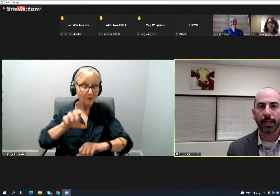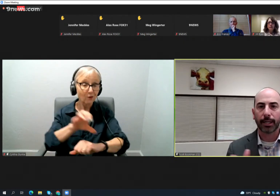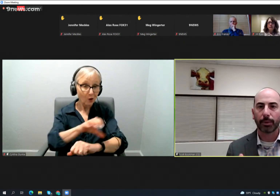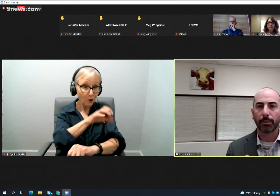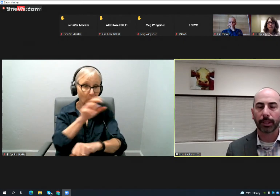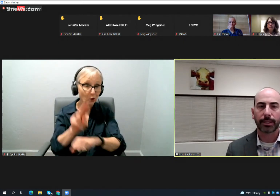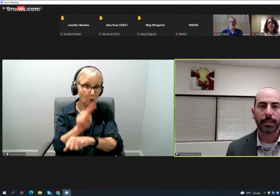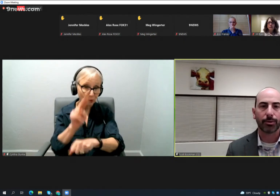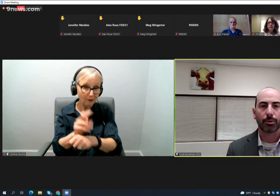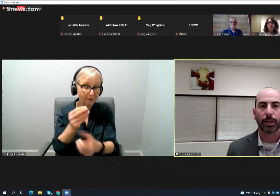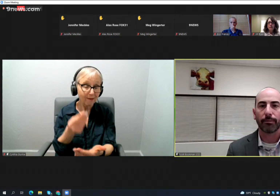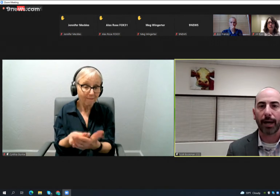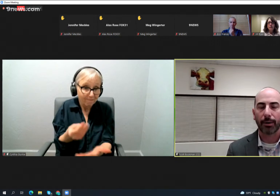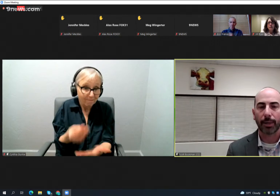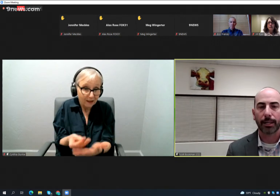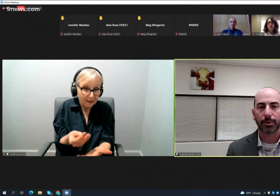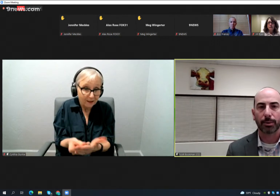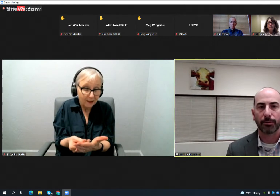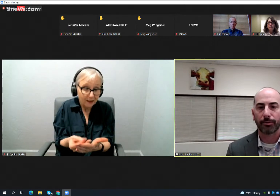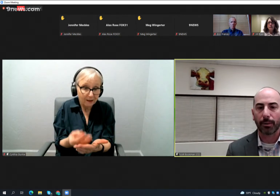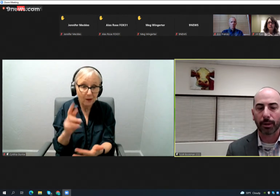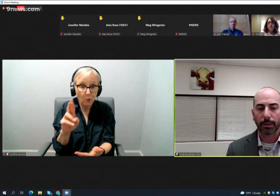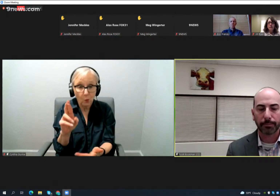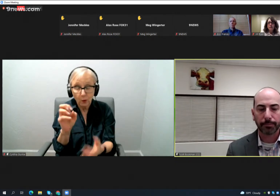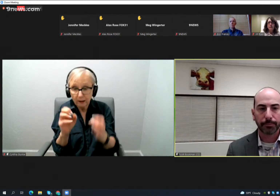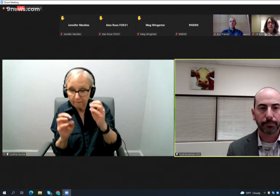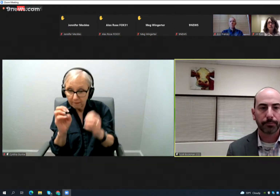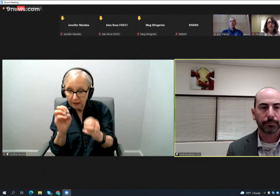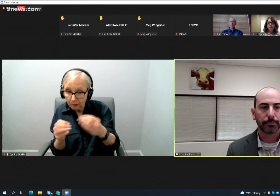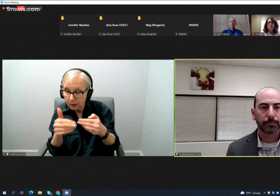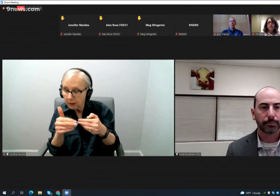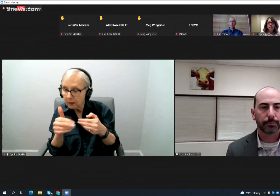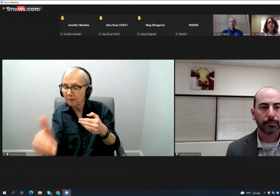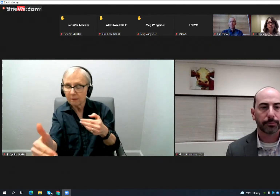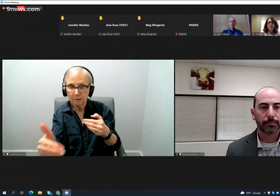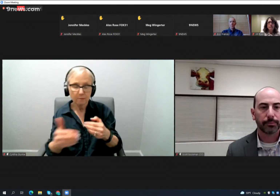that funding, and then we will continue to reevaluate as we move forward.